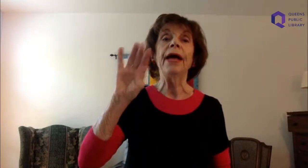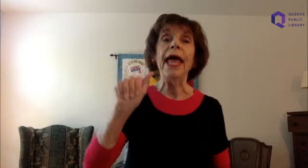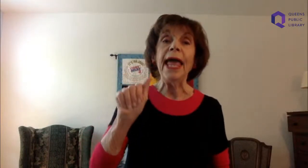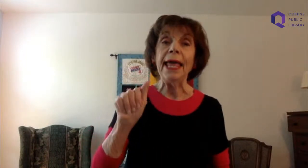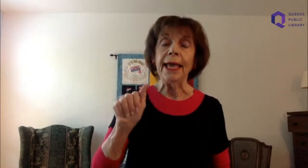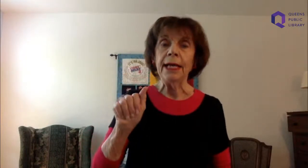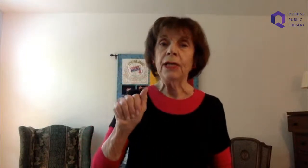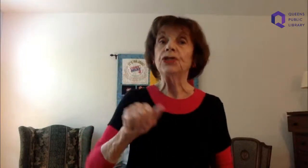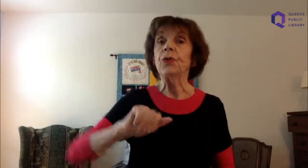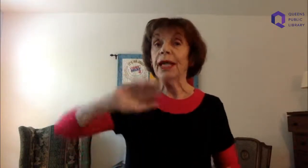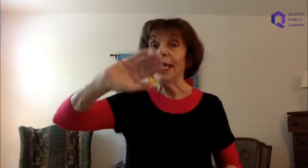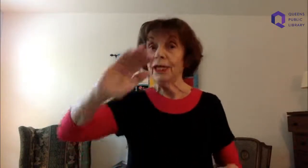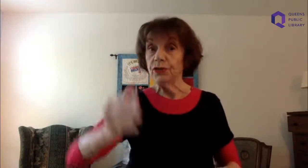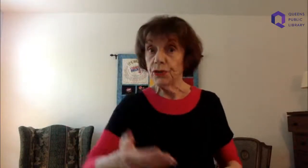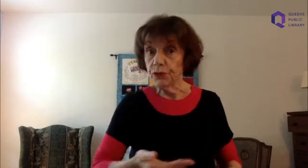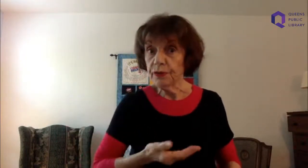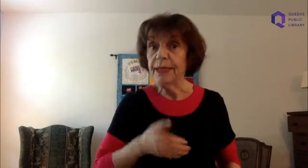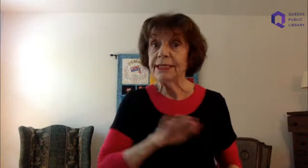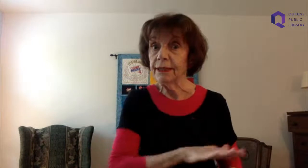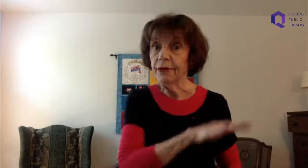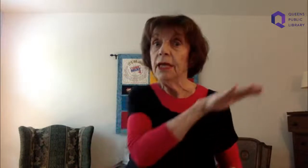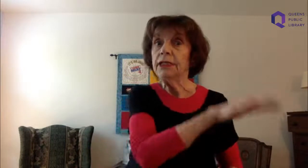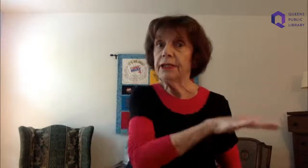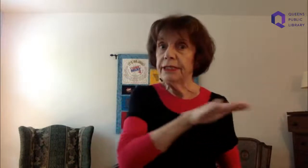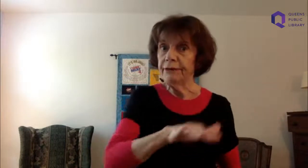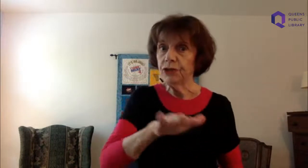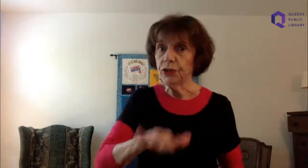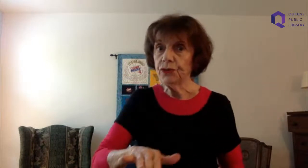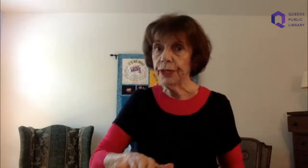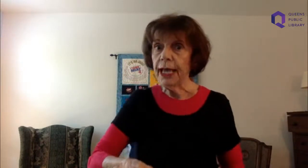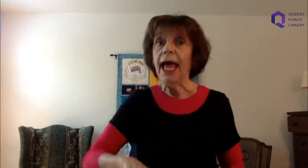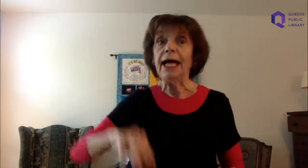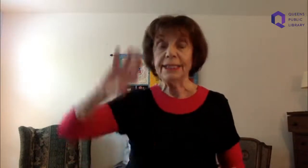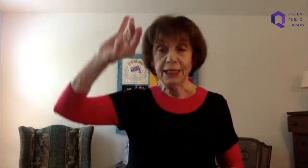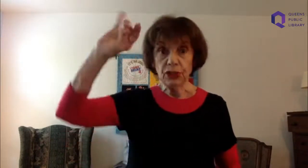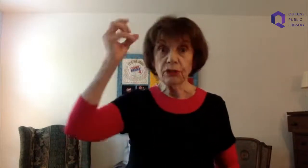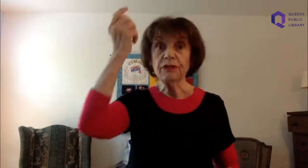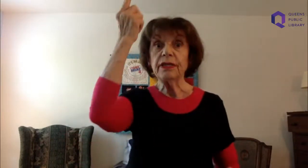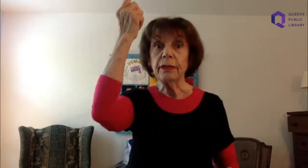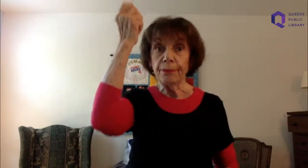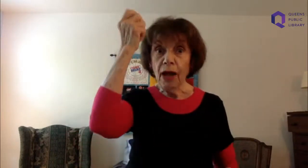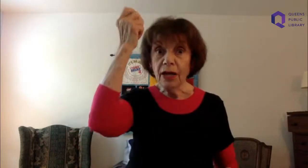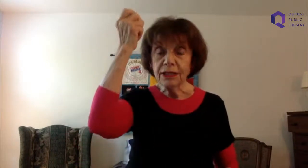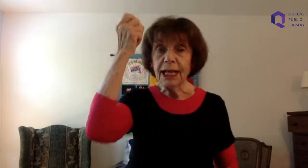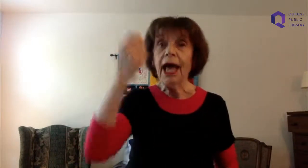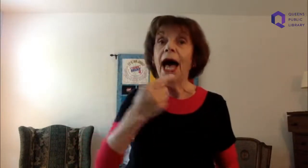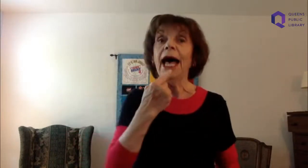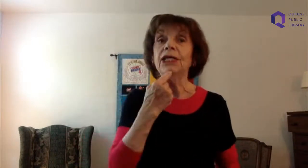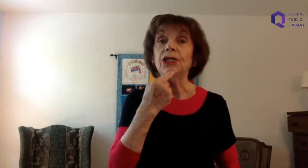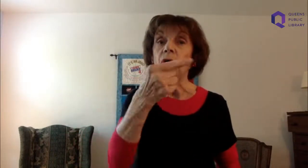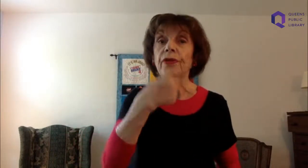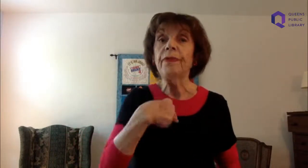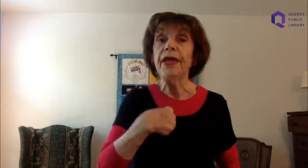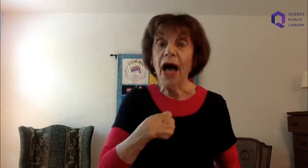B-A-R-B-A-R-A. So when I introduce myself to the deaf children at St. Joseph's in the Bronx, I told them that